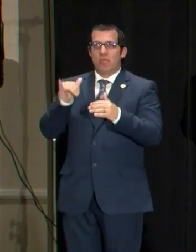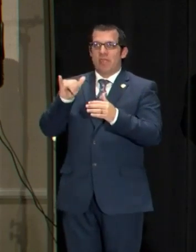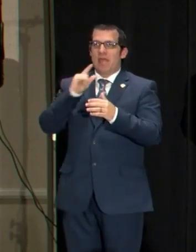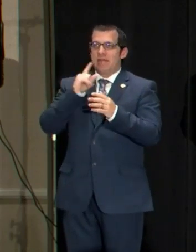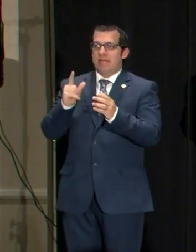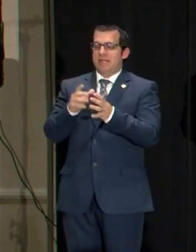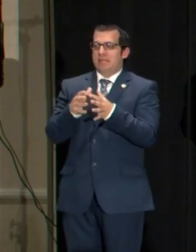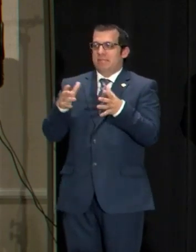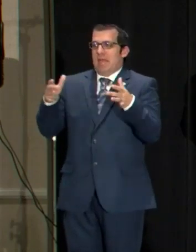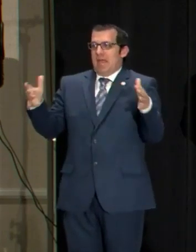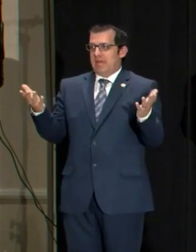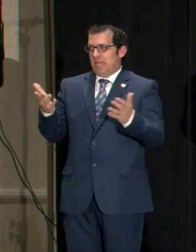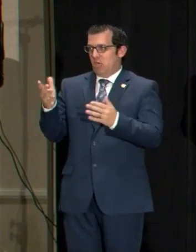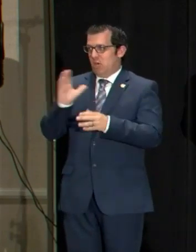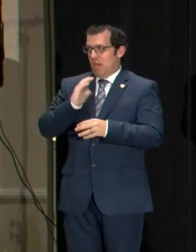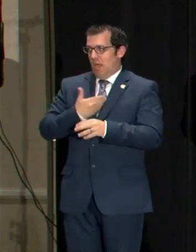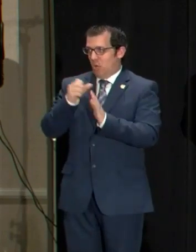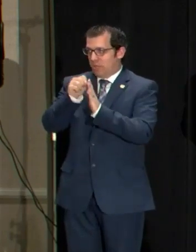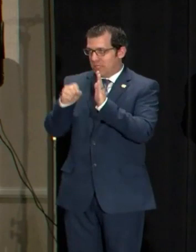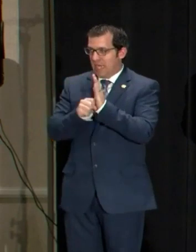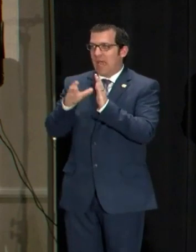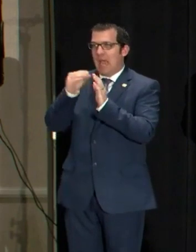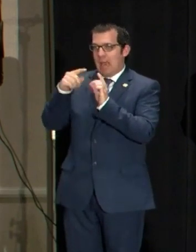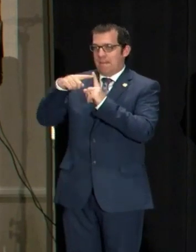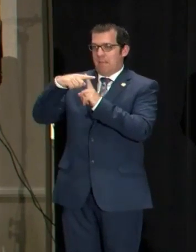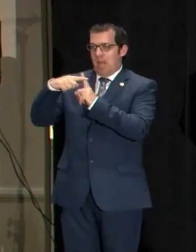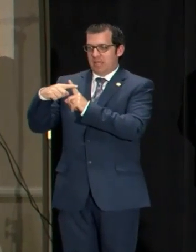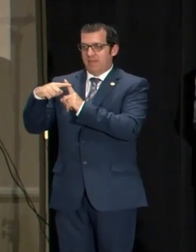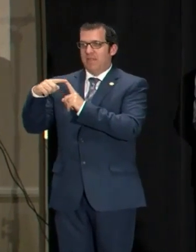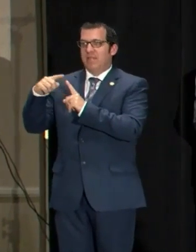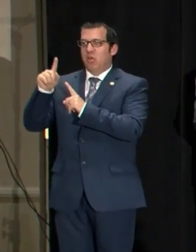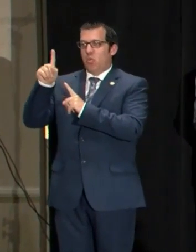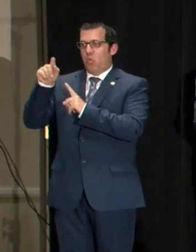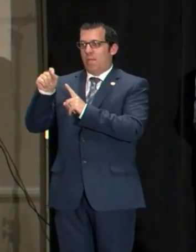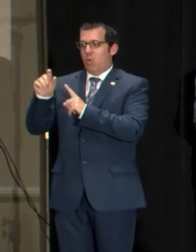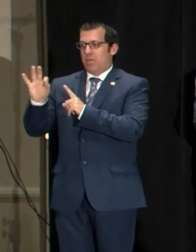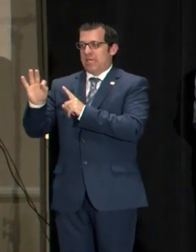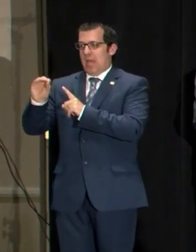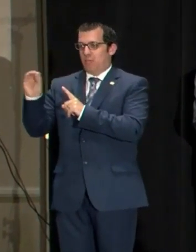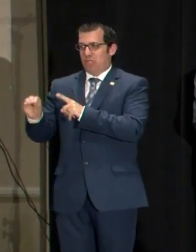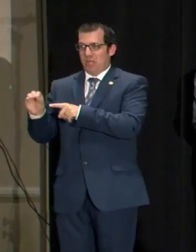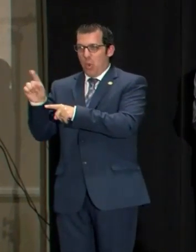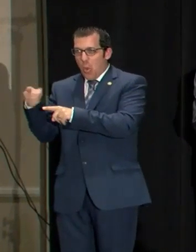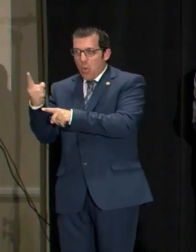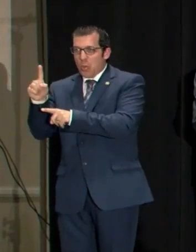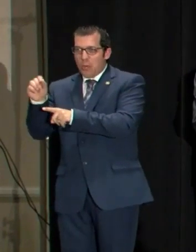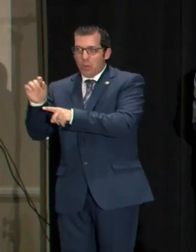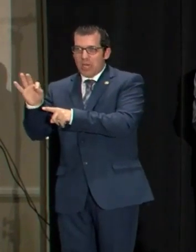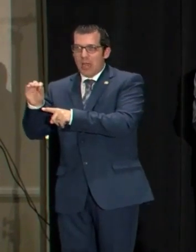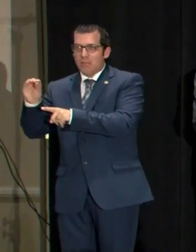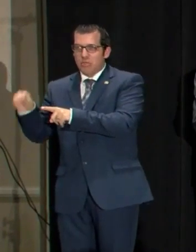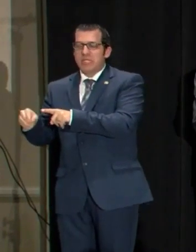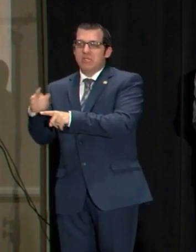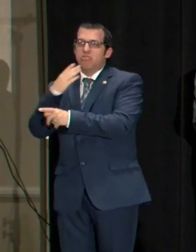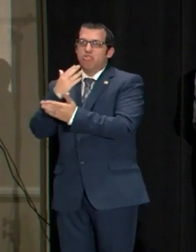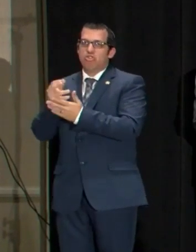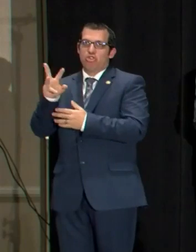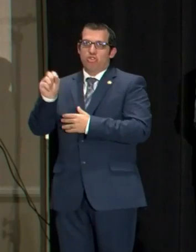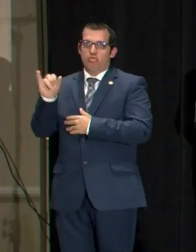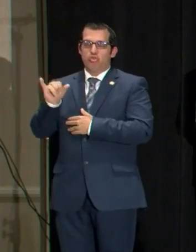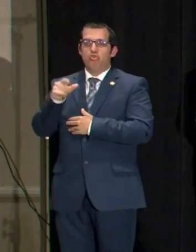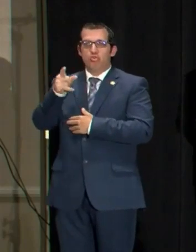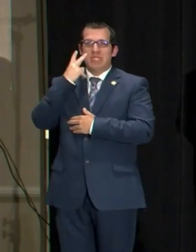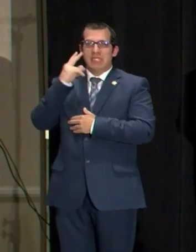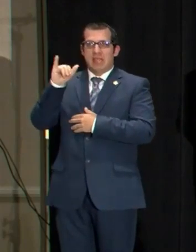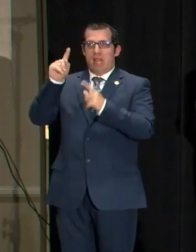expanding in Arkansas, and then that positivity rate of 1.9% is certainly good news. If you go to the charts, that